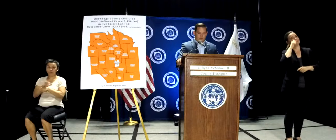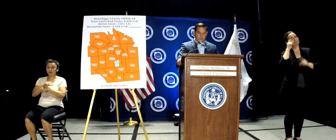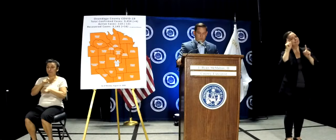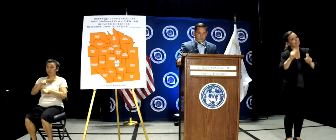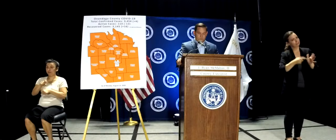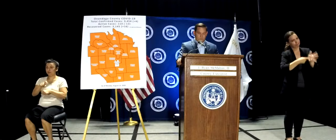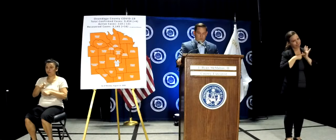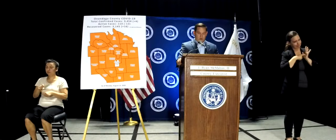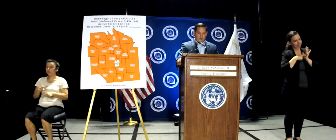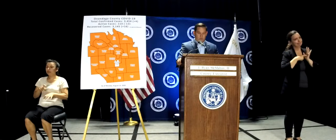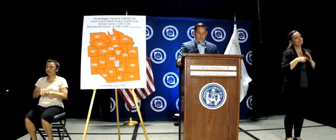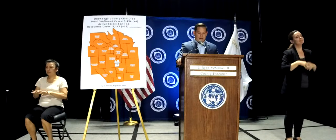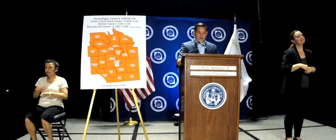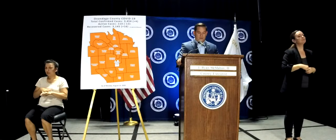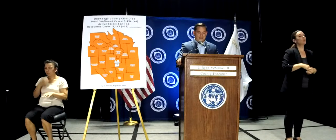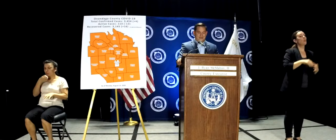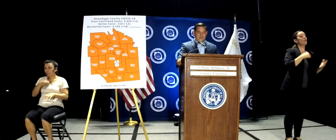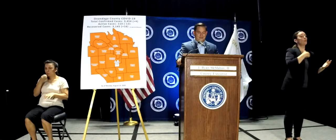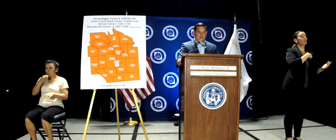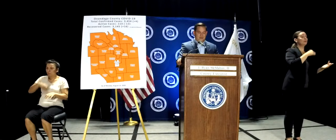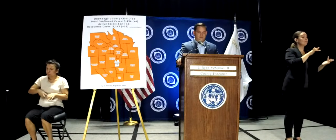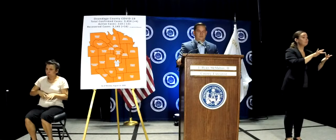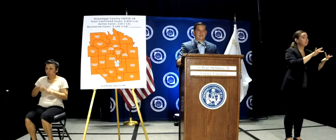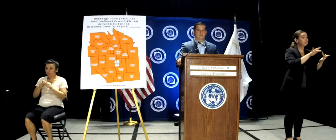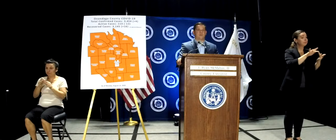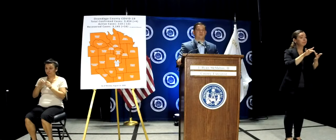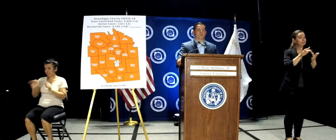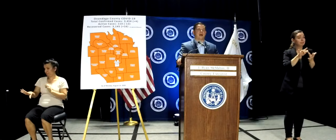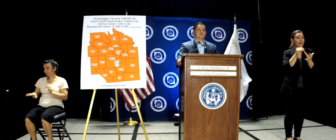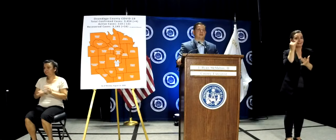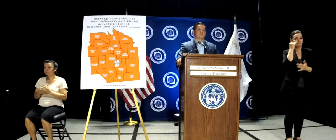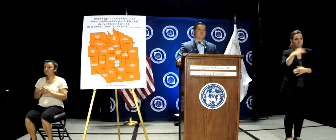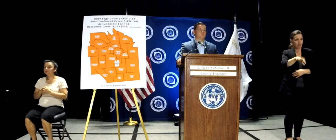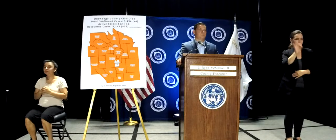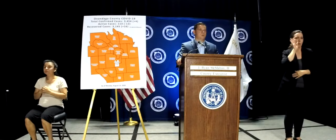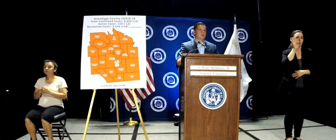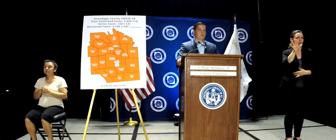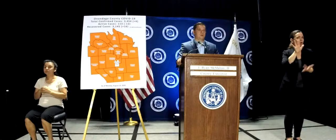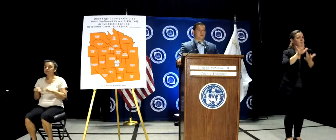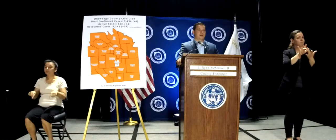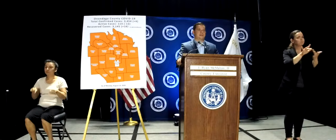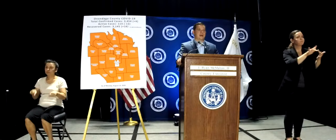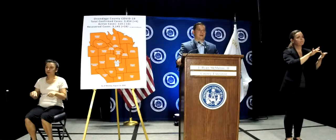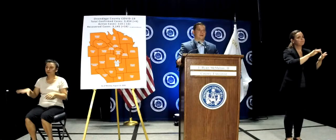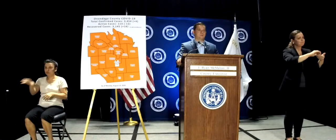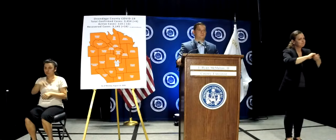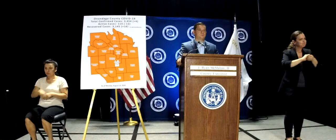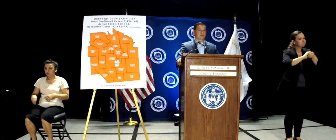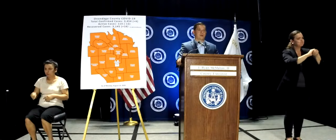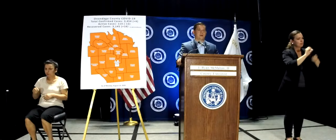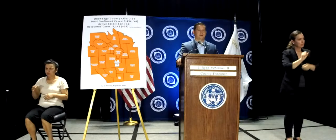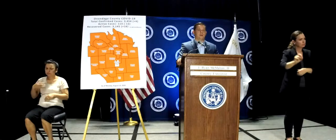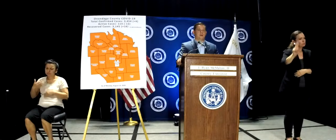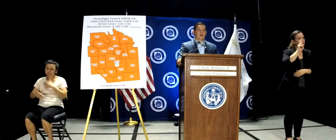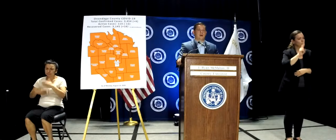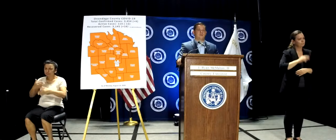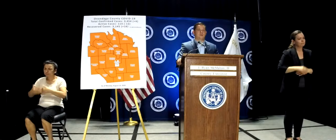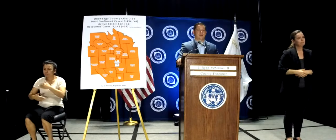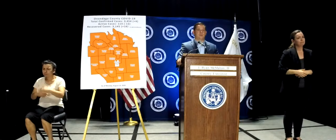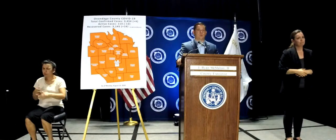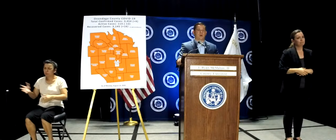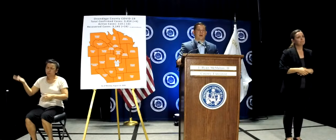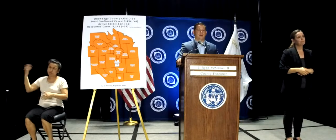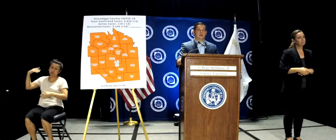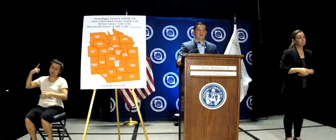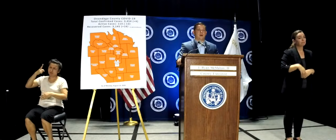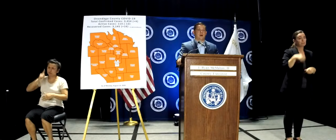continue to do. A reminder that every step of this process, there's been anxiety. And every